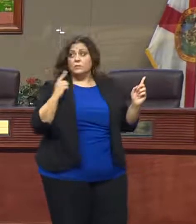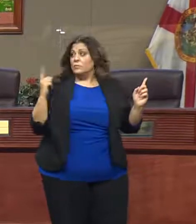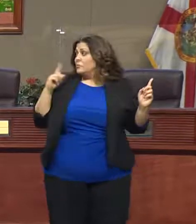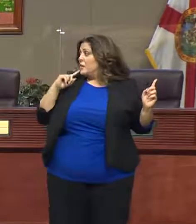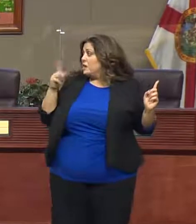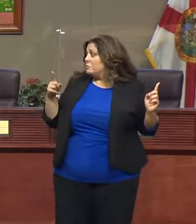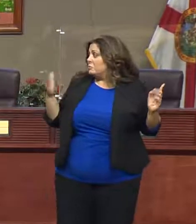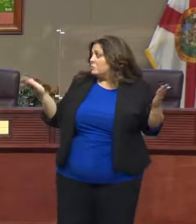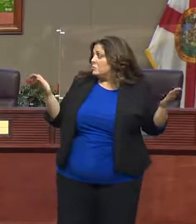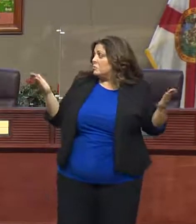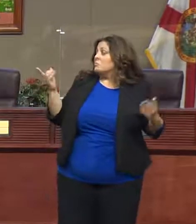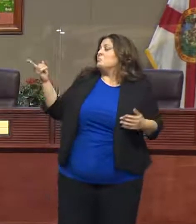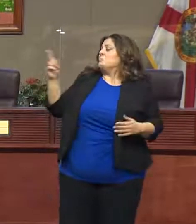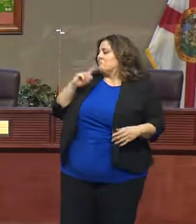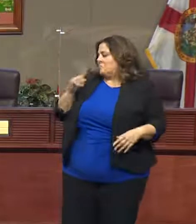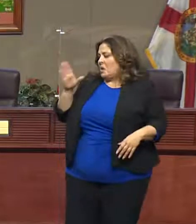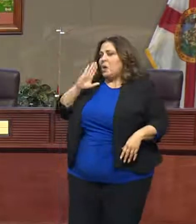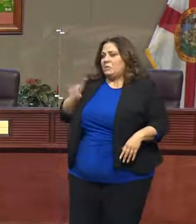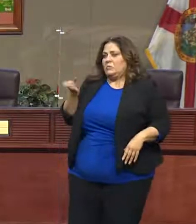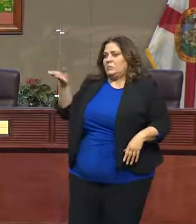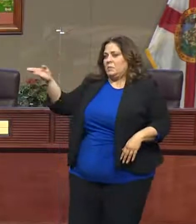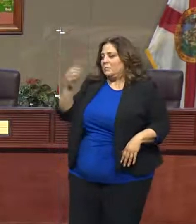it. All right. So,